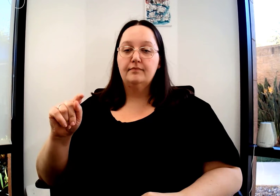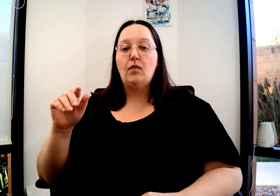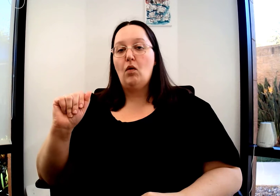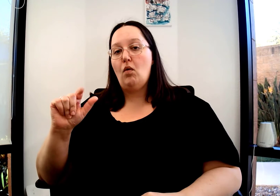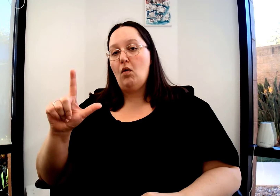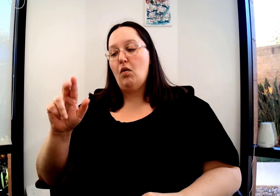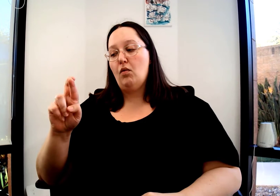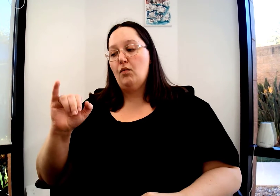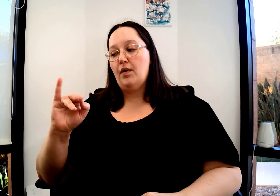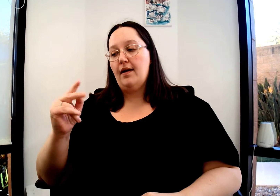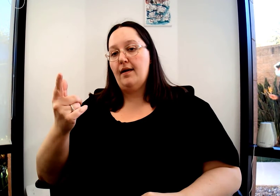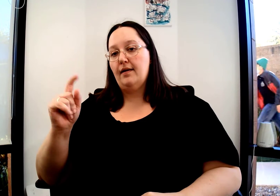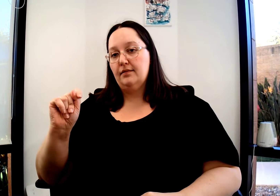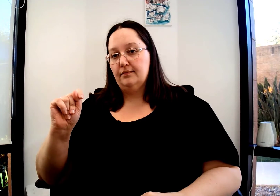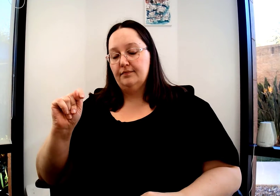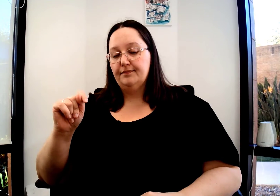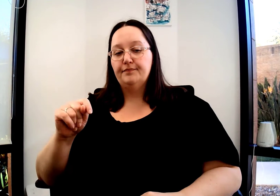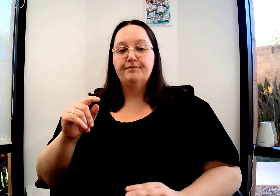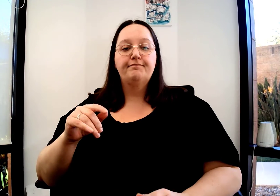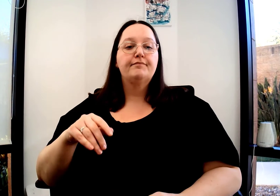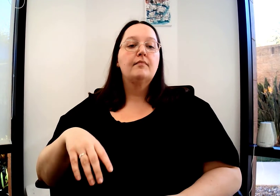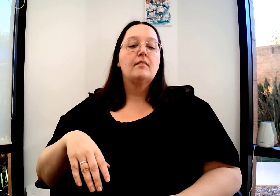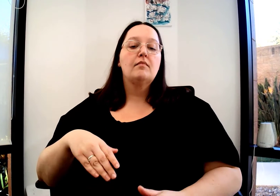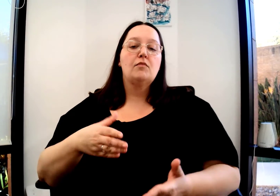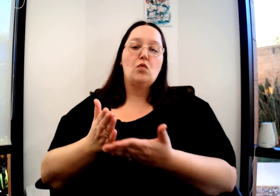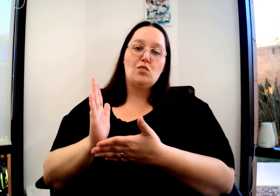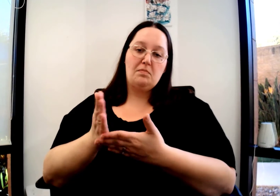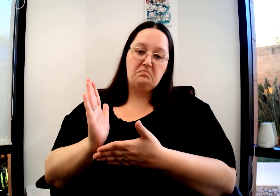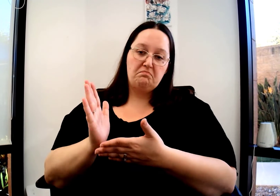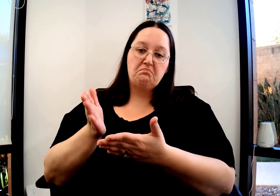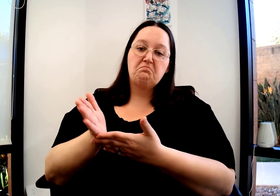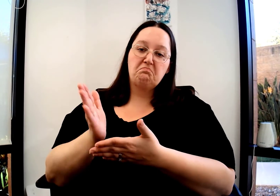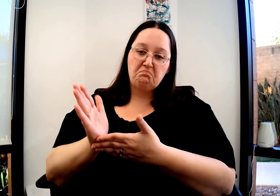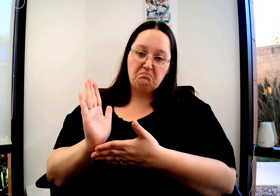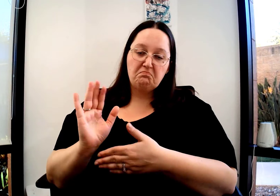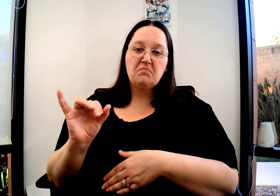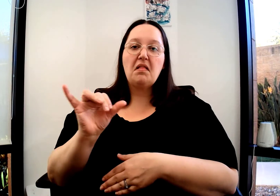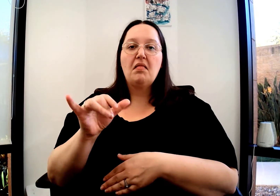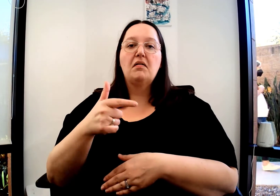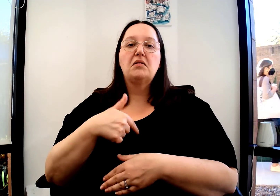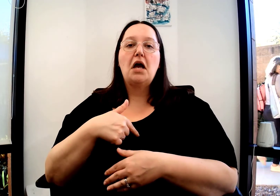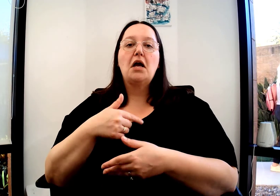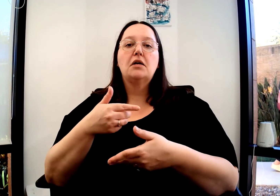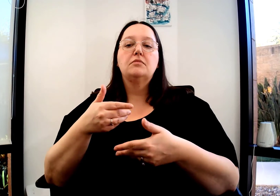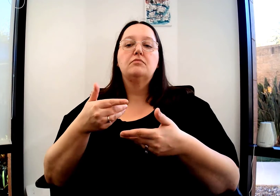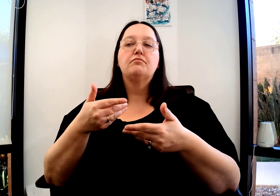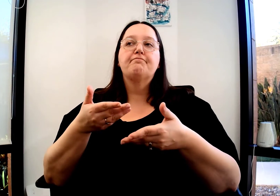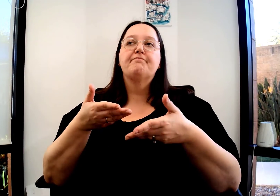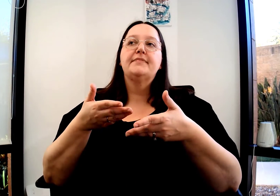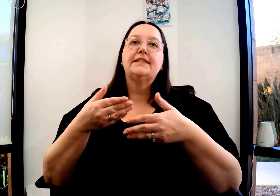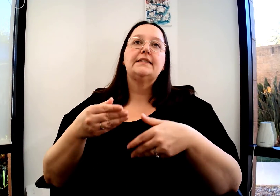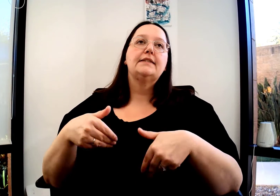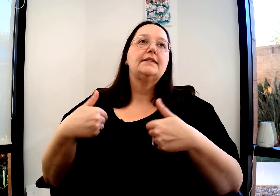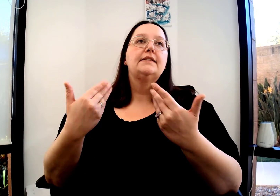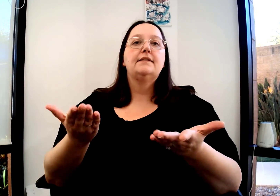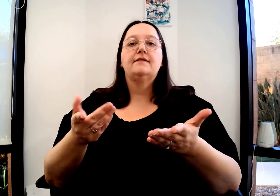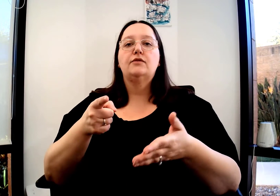All right is our next one. All right. 2 times. It's as if I'm